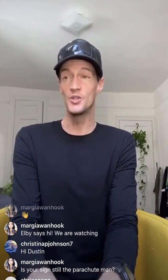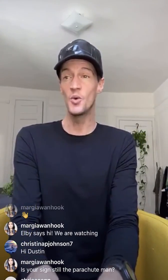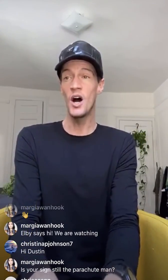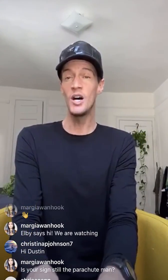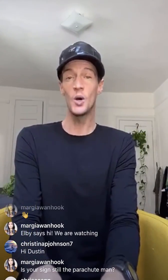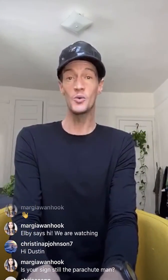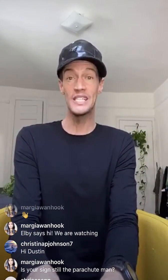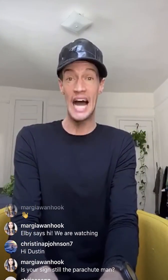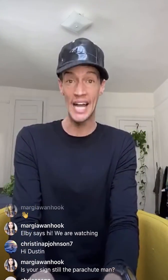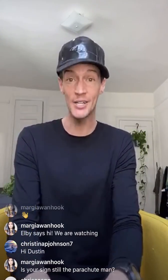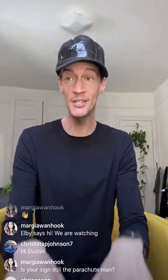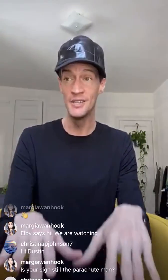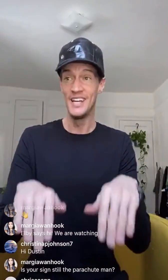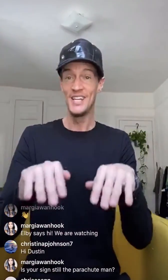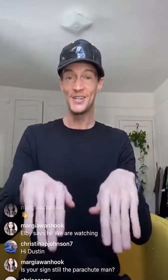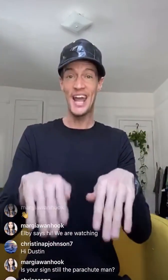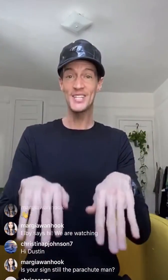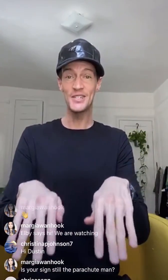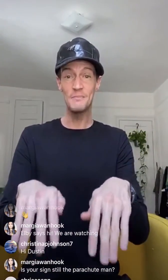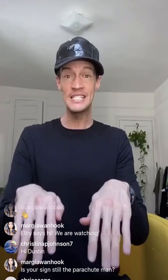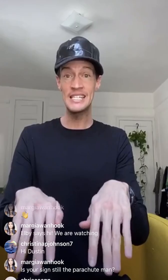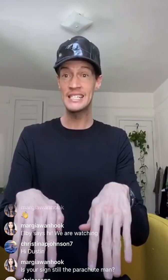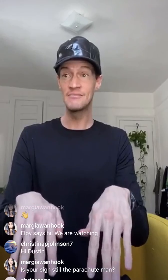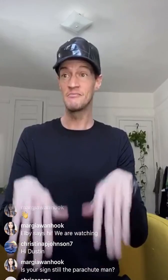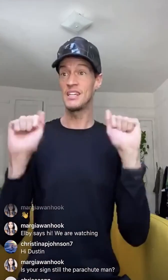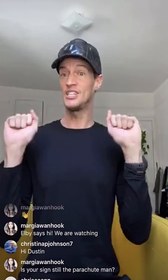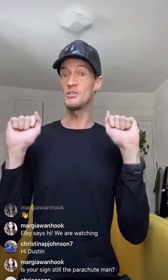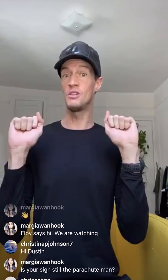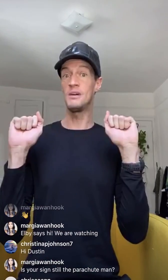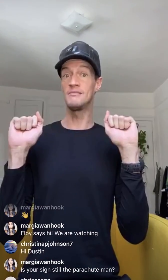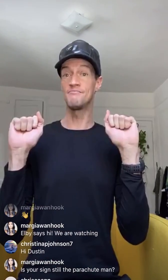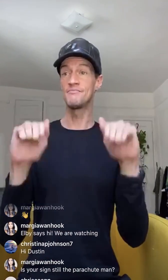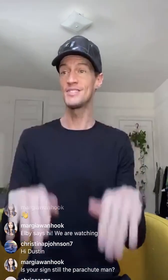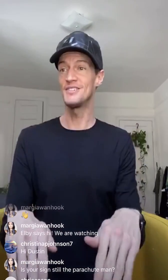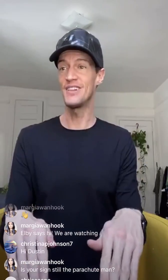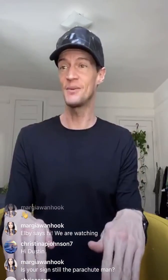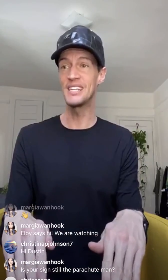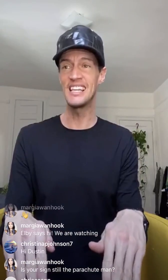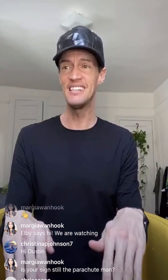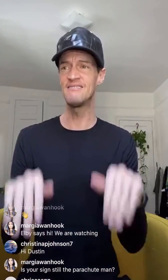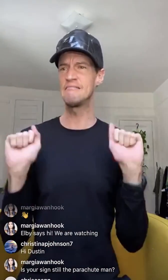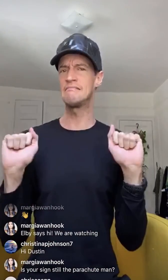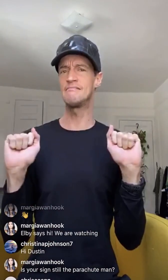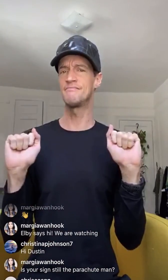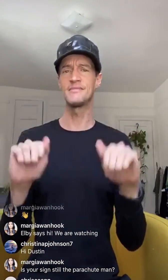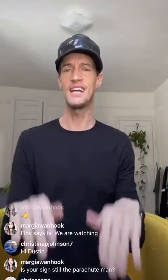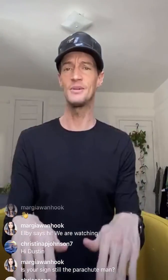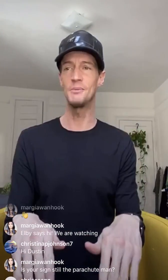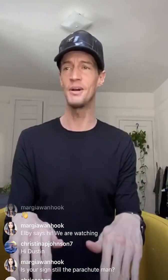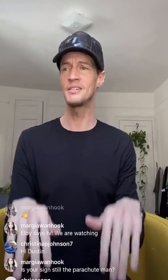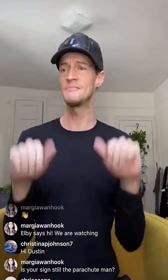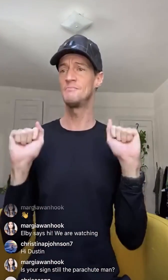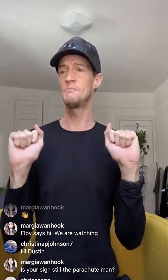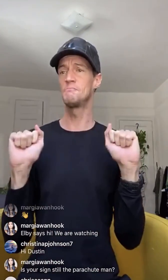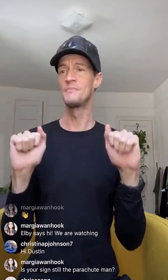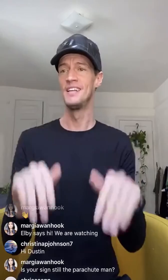clean, just kind of pretend like you have a feather duster in your hand and move down. Feather duster and move down. Awesome. If